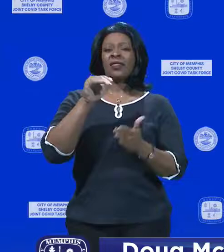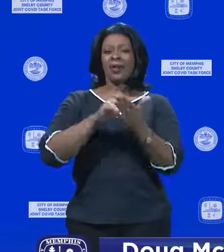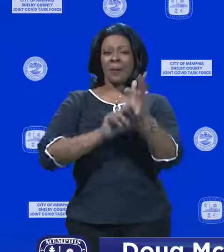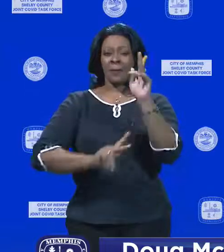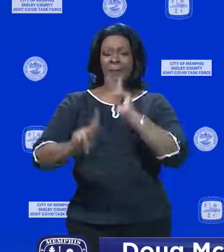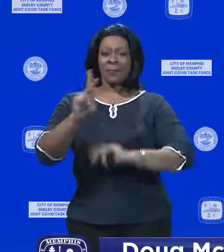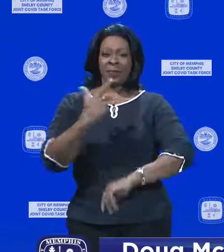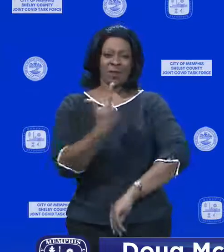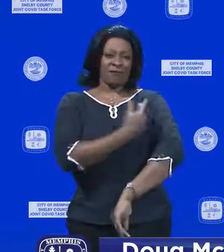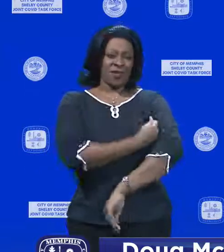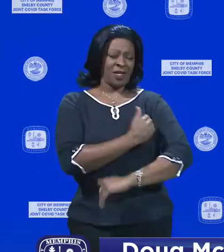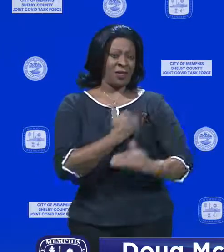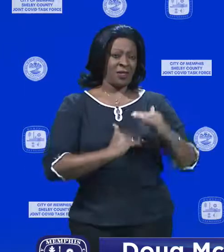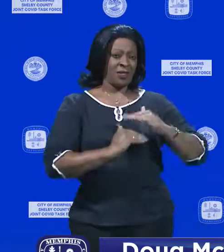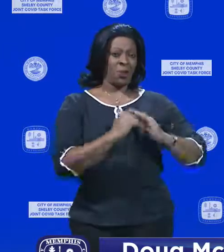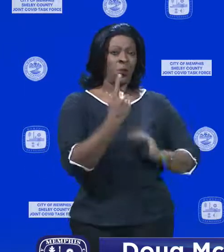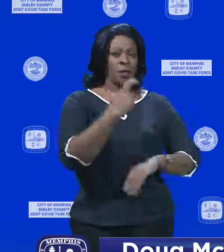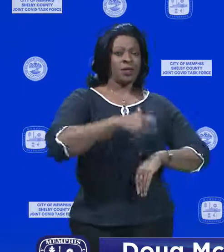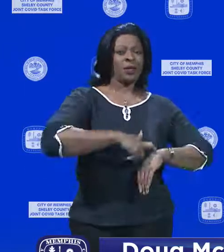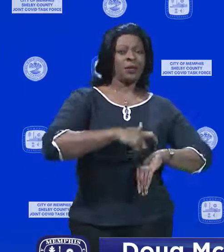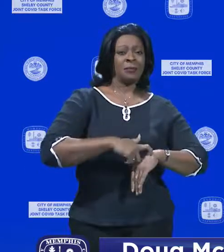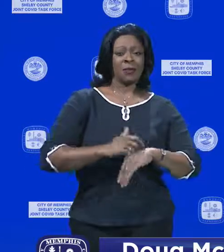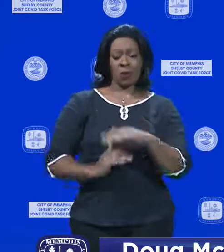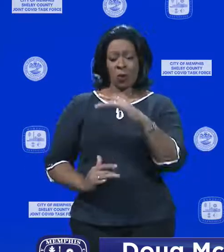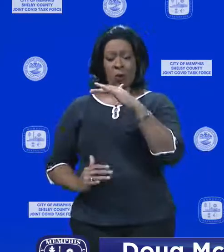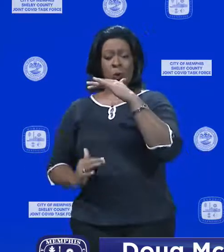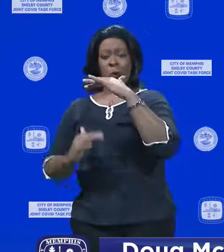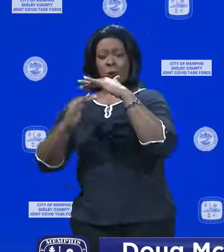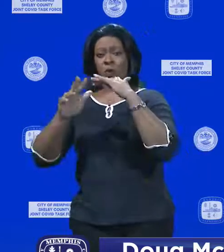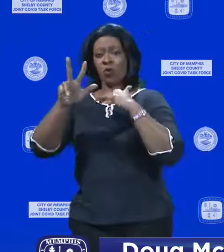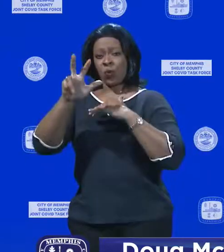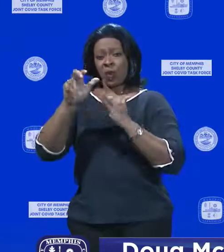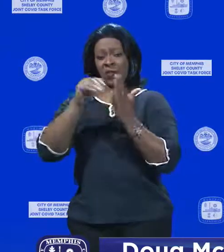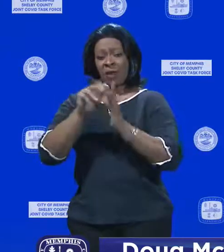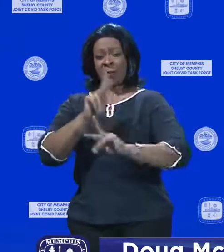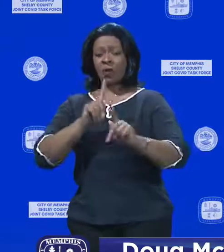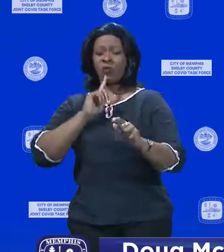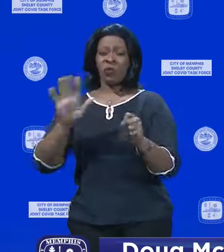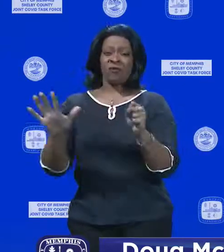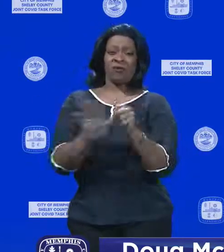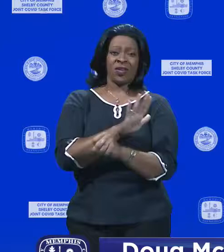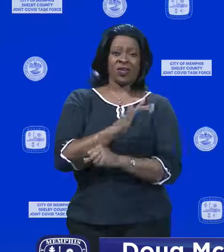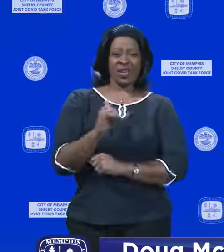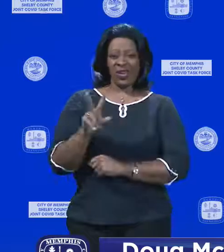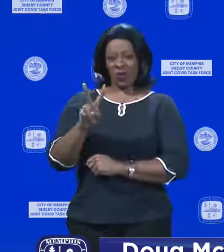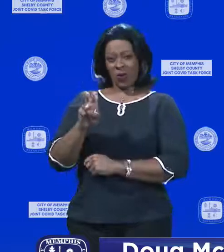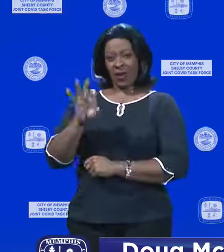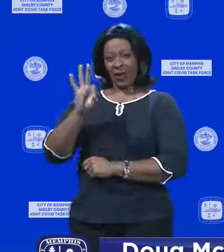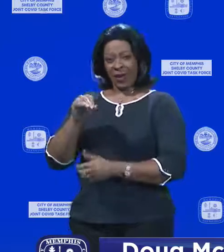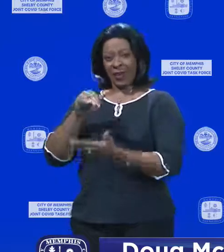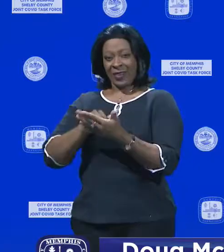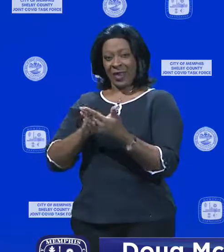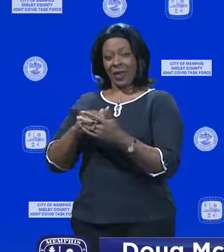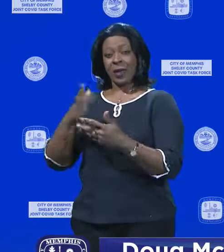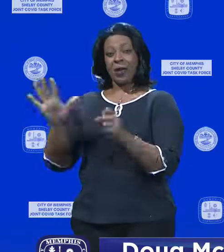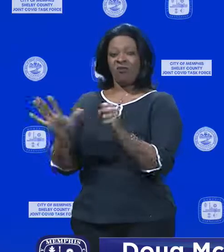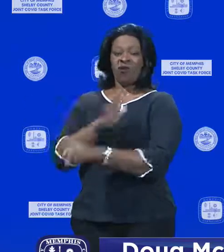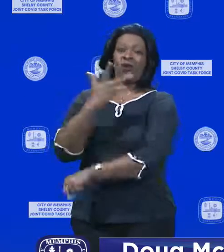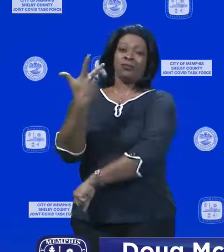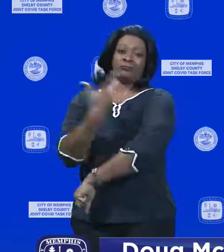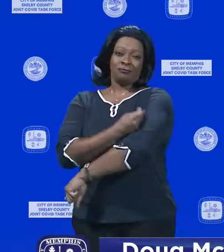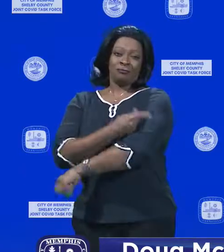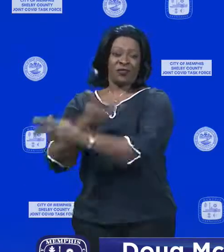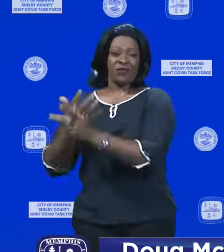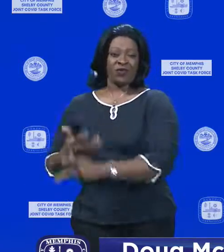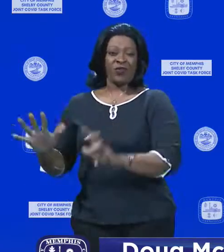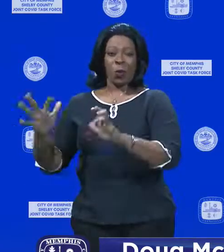vaccinated at least once, and we're coming close to 300,000 people who are fully vaccinated. We're at 290,000 right now, so let's try to get across